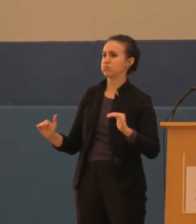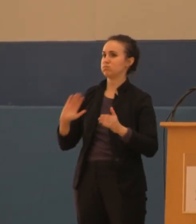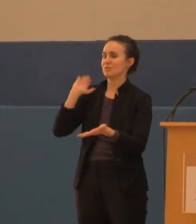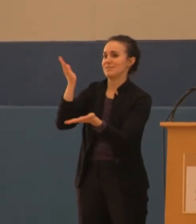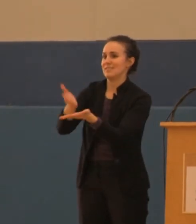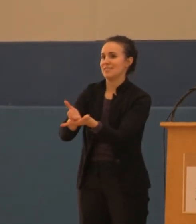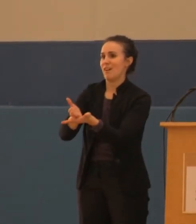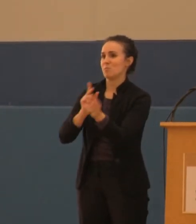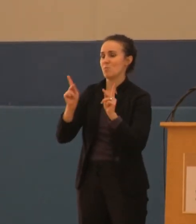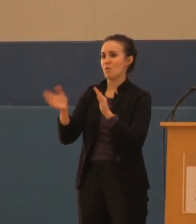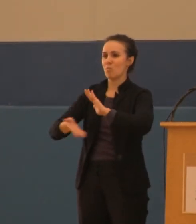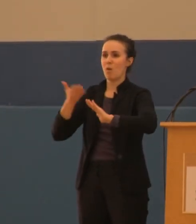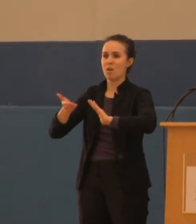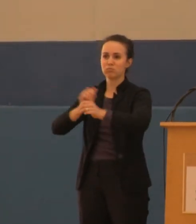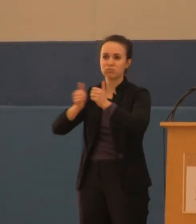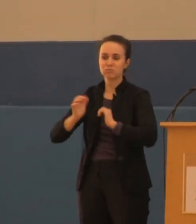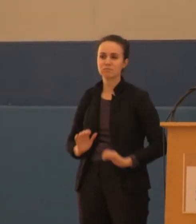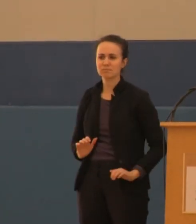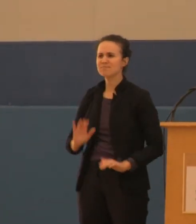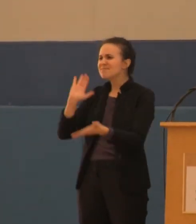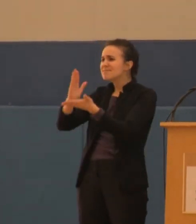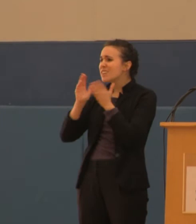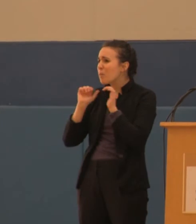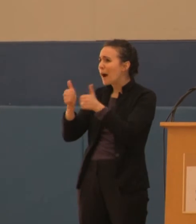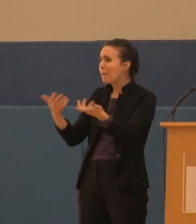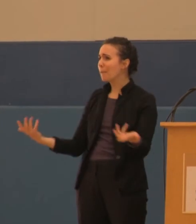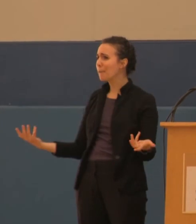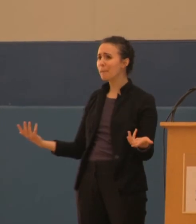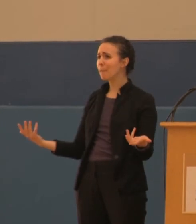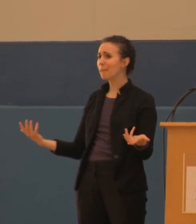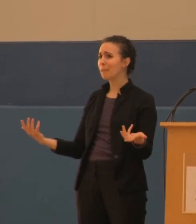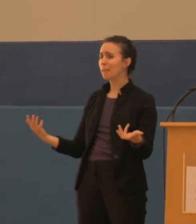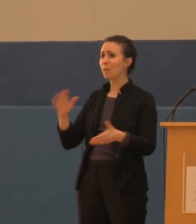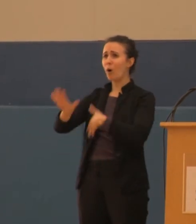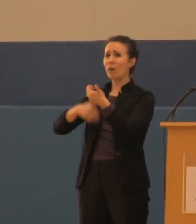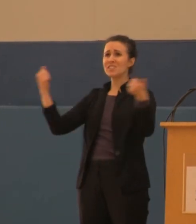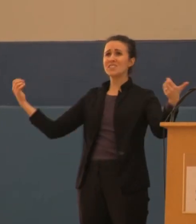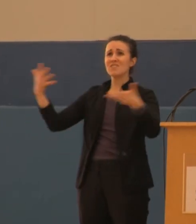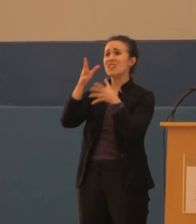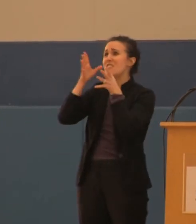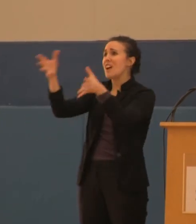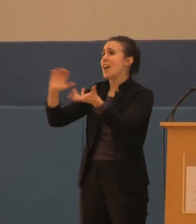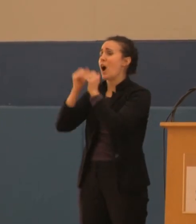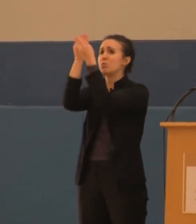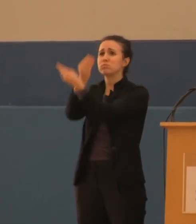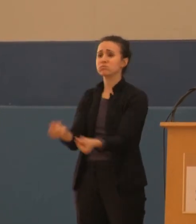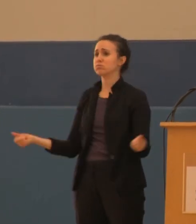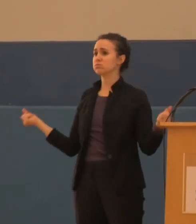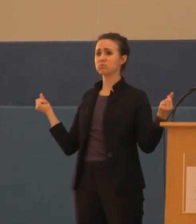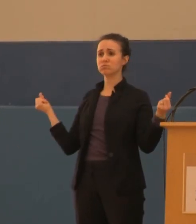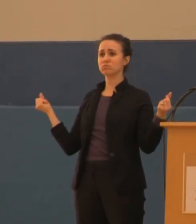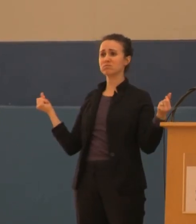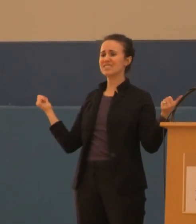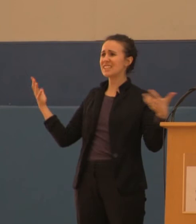candidates. So how do we stop this? How do we dispel these fears, this hate that